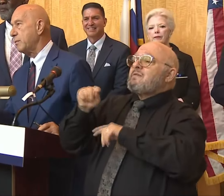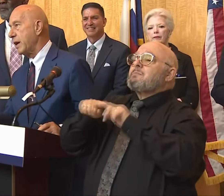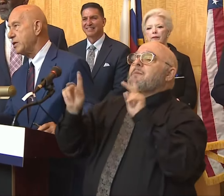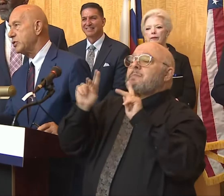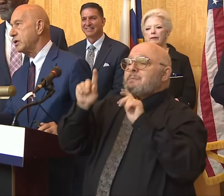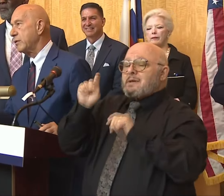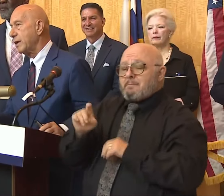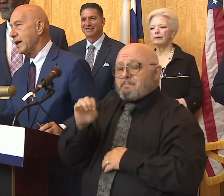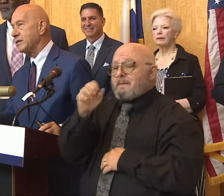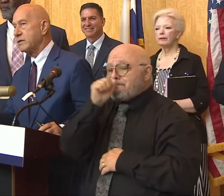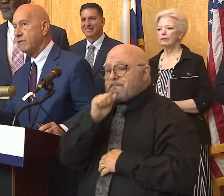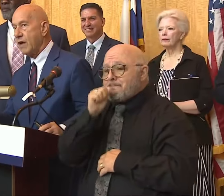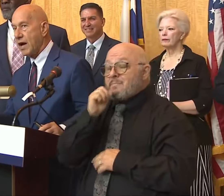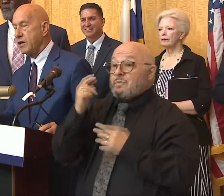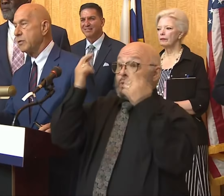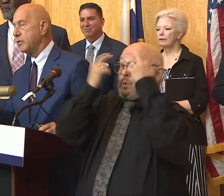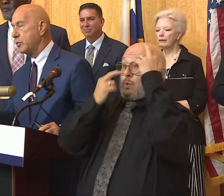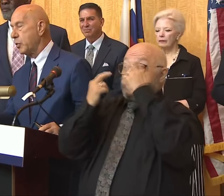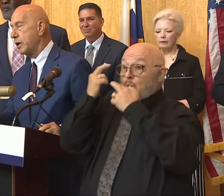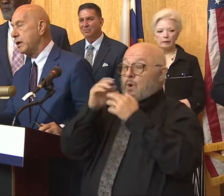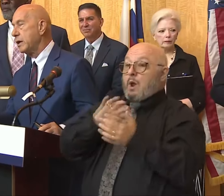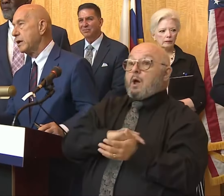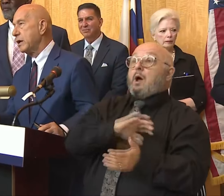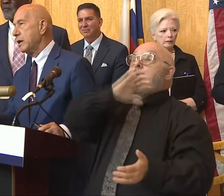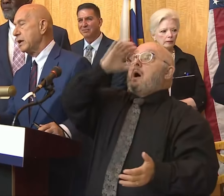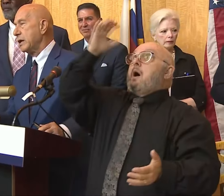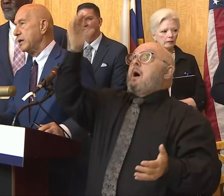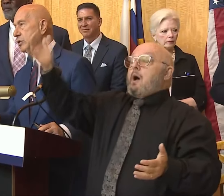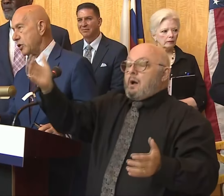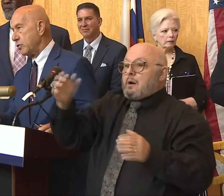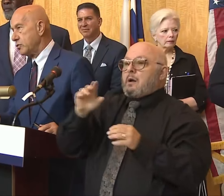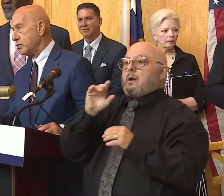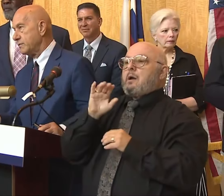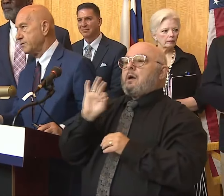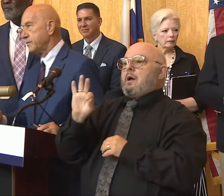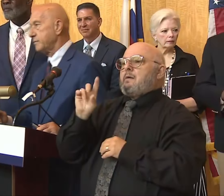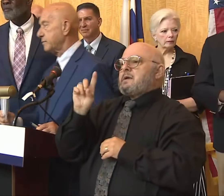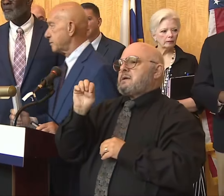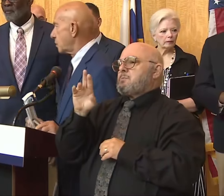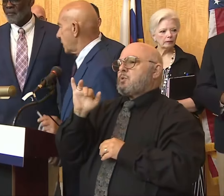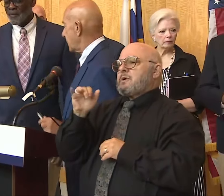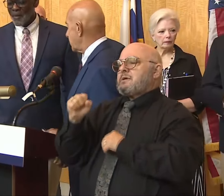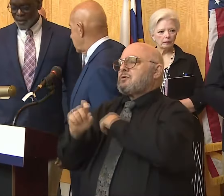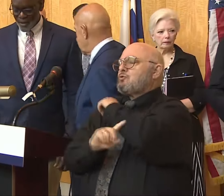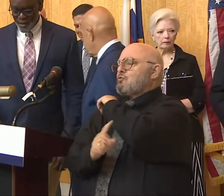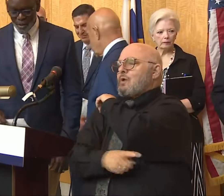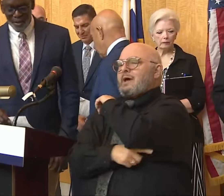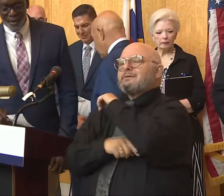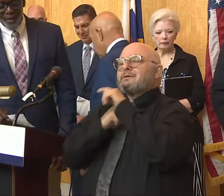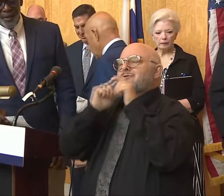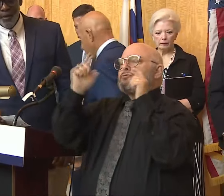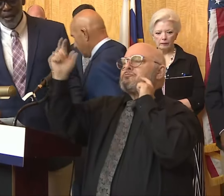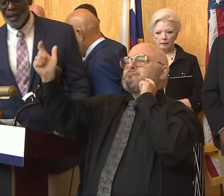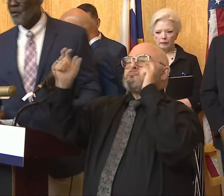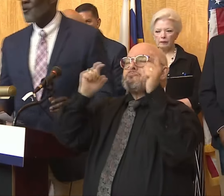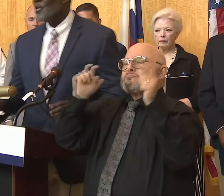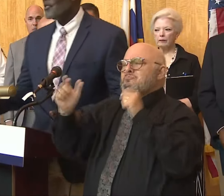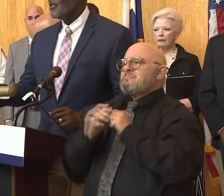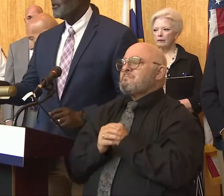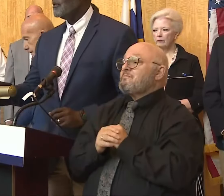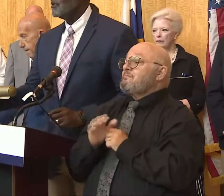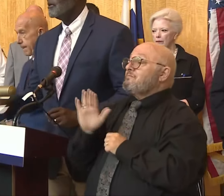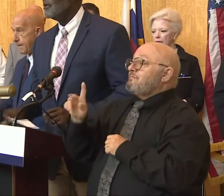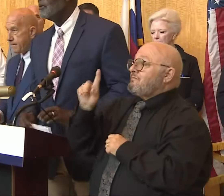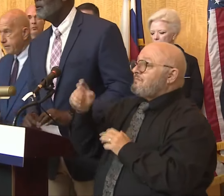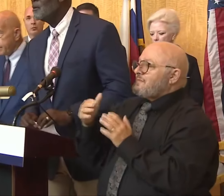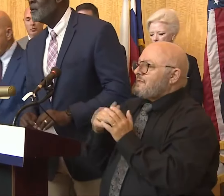going to have to be patient and realize the volume of the debris is huge. Go ahead. Thank you, Mayor. Yeah, and your question